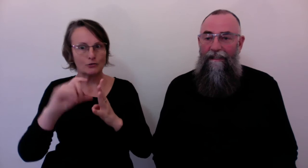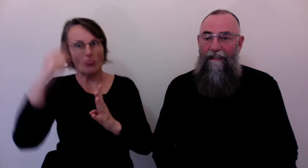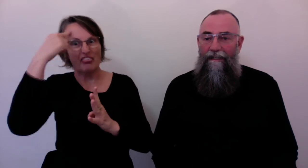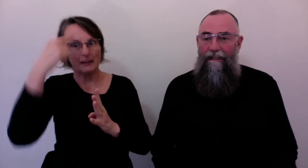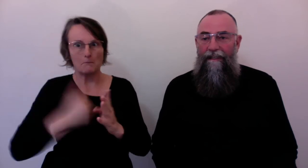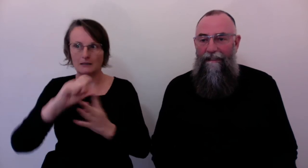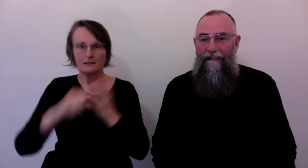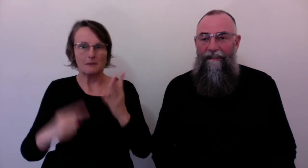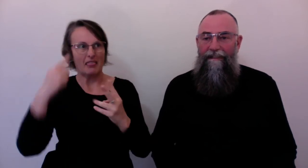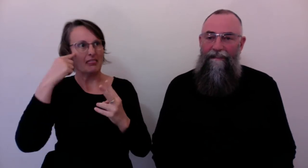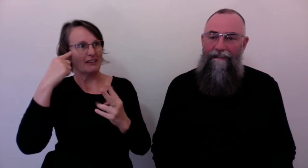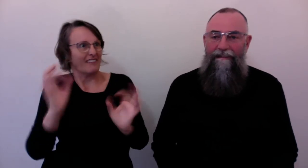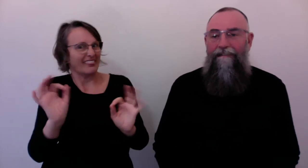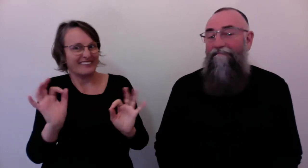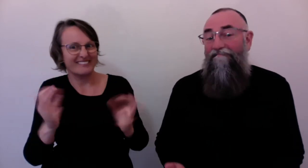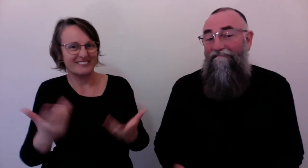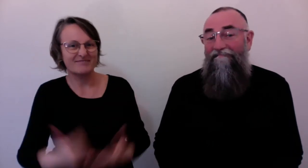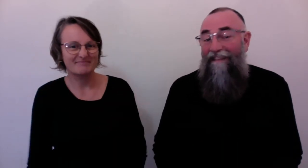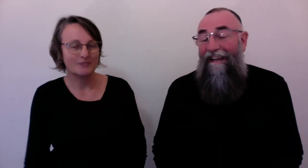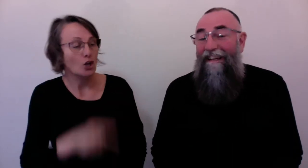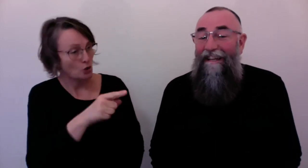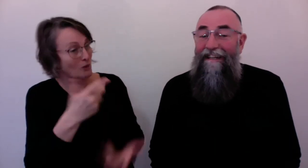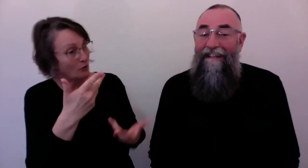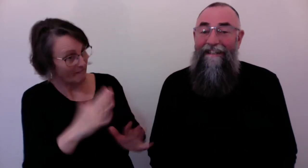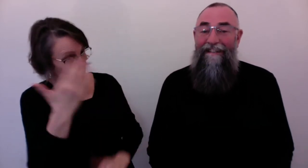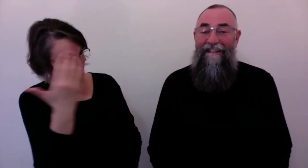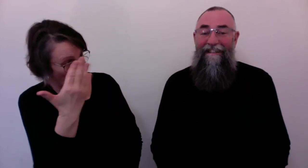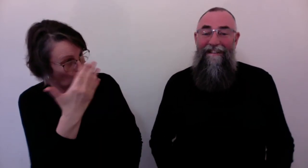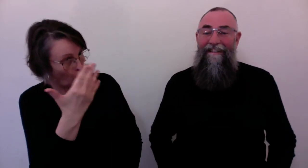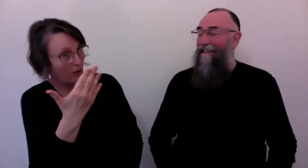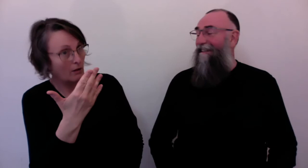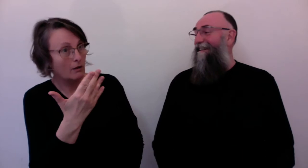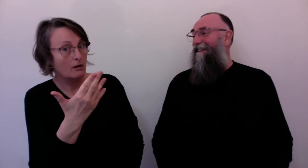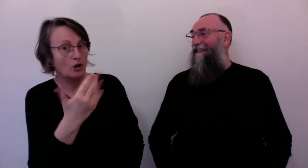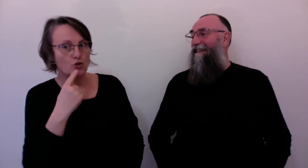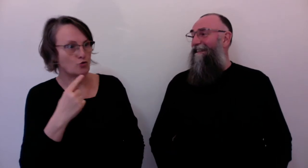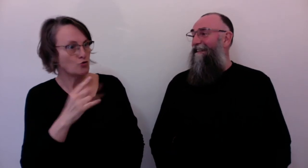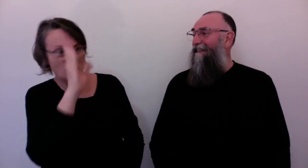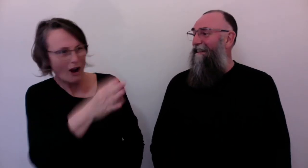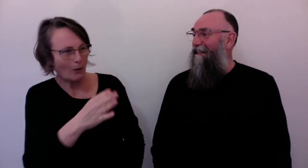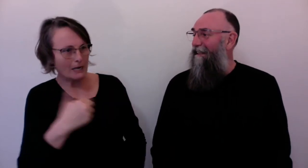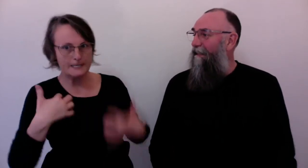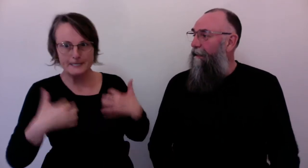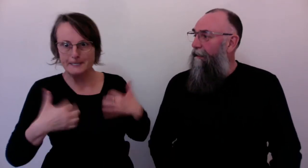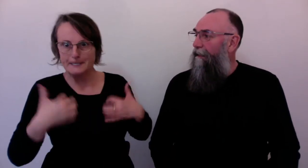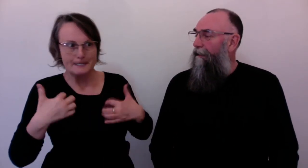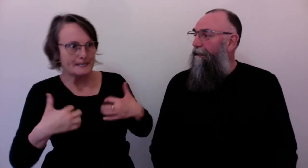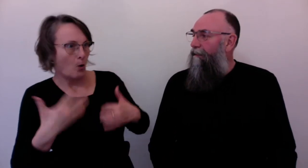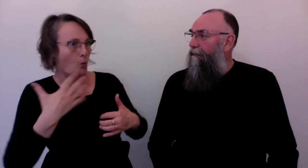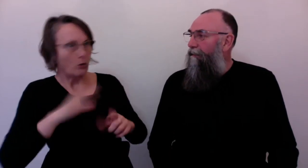school, and were you just like, you know, straight away? Did you have that thirst for your career in acting at school? Was something that happened at school that gave you